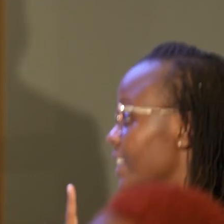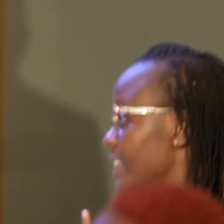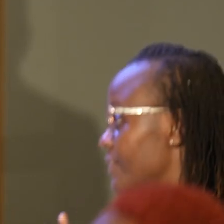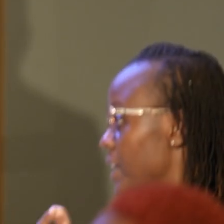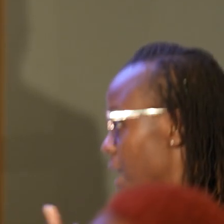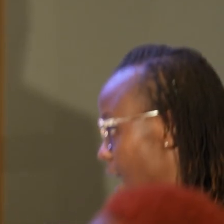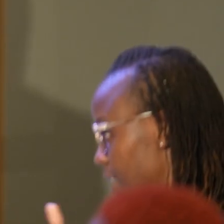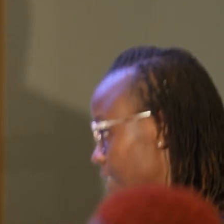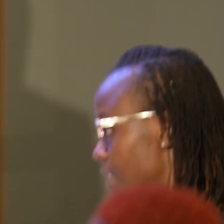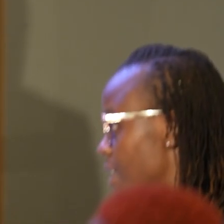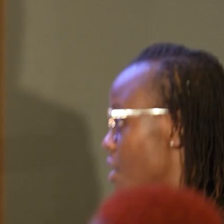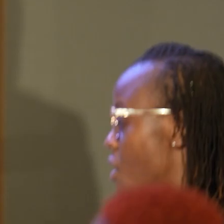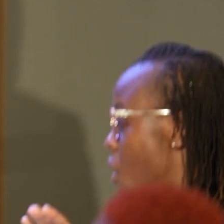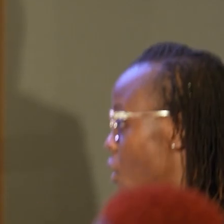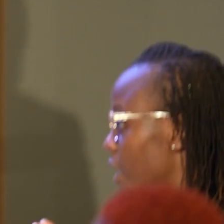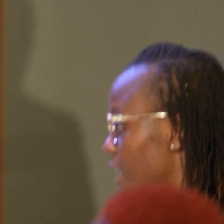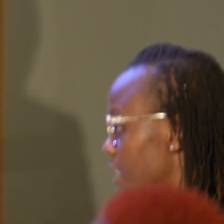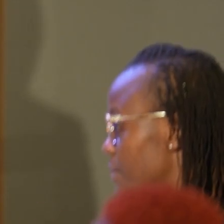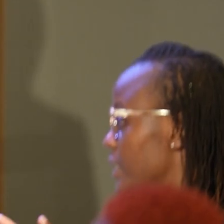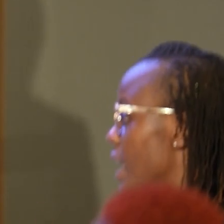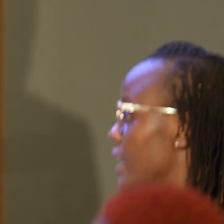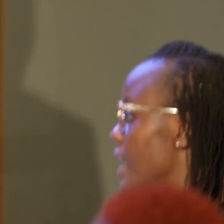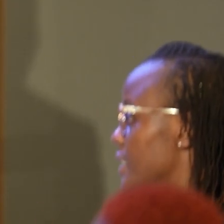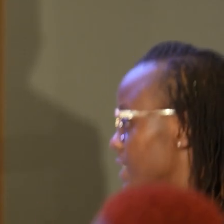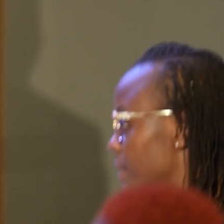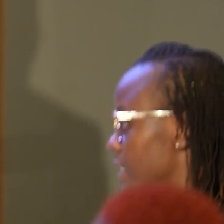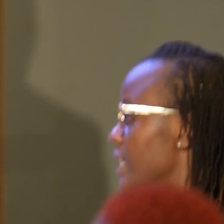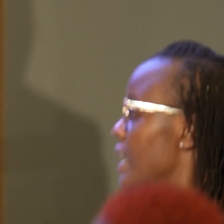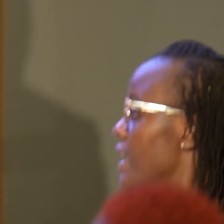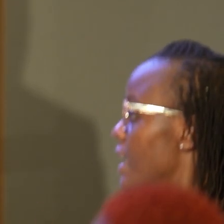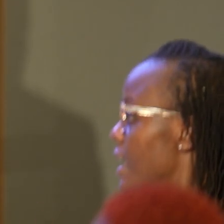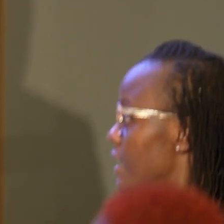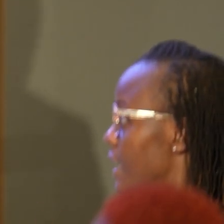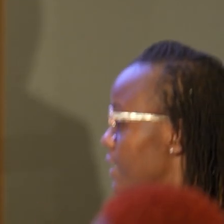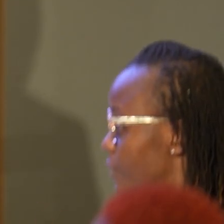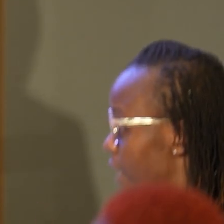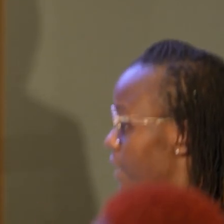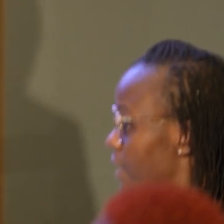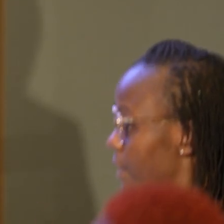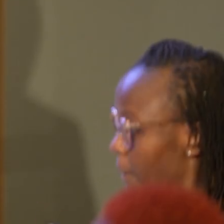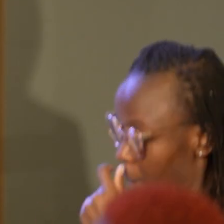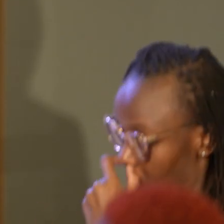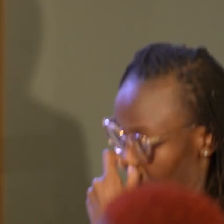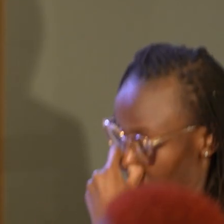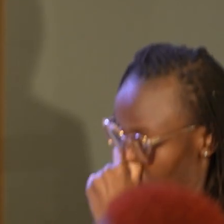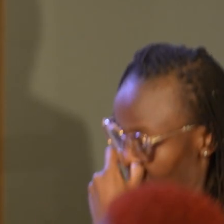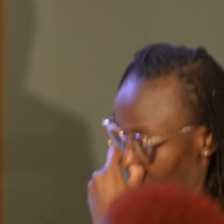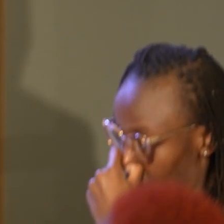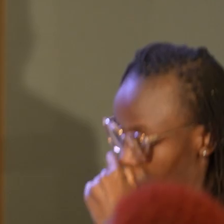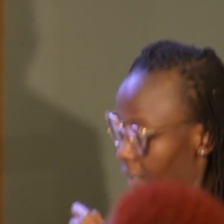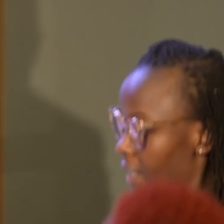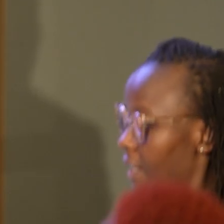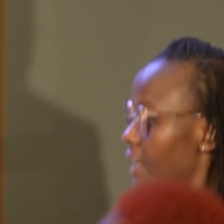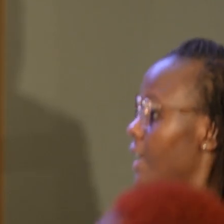acts on accessibility and disability, as well as that we have